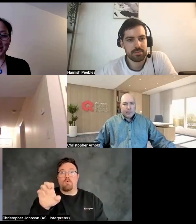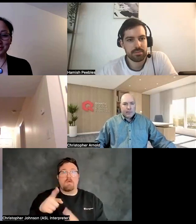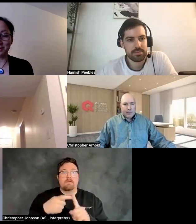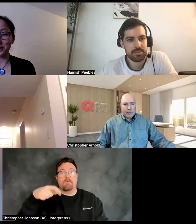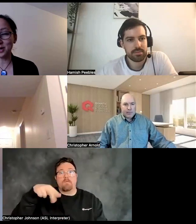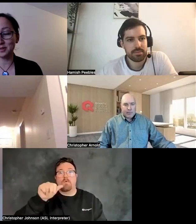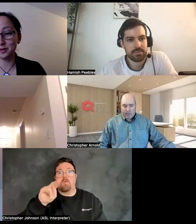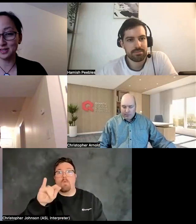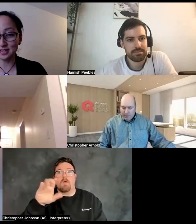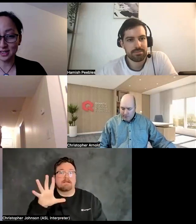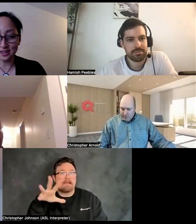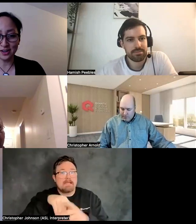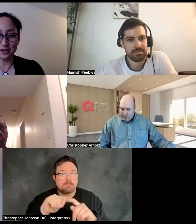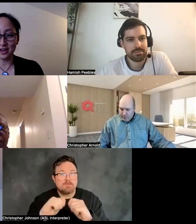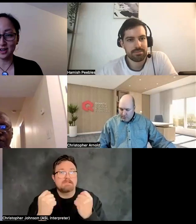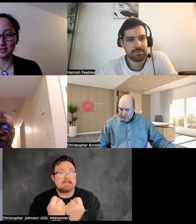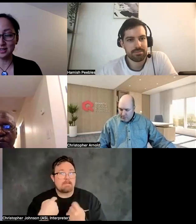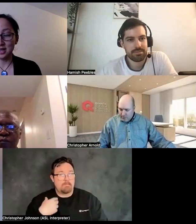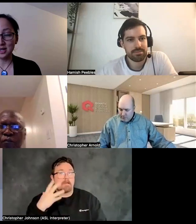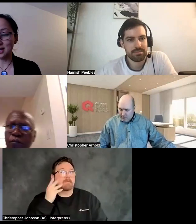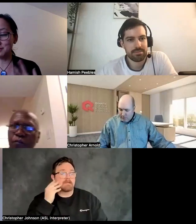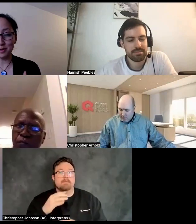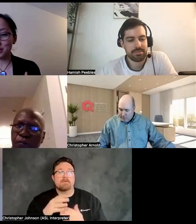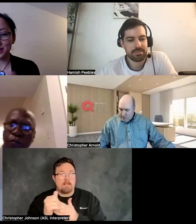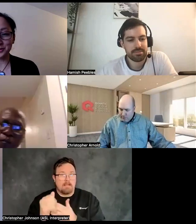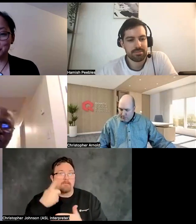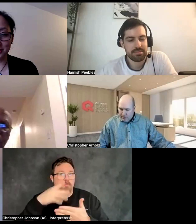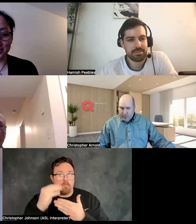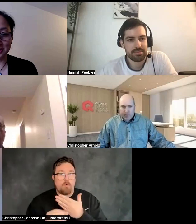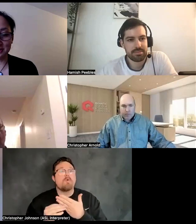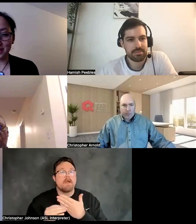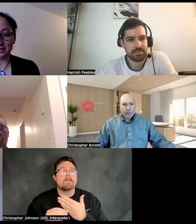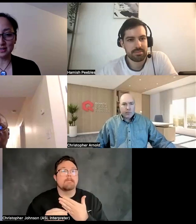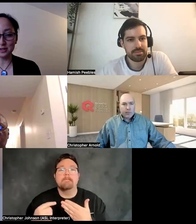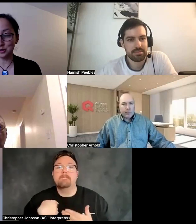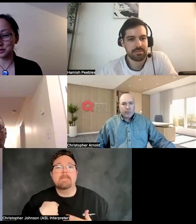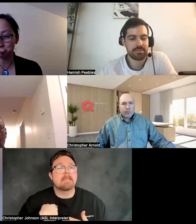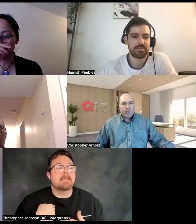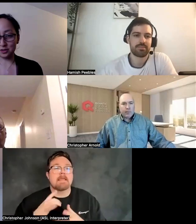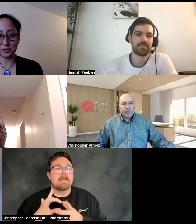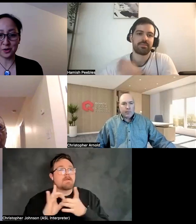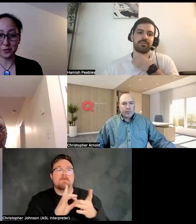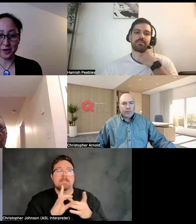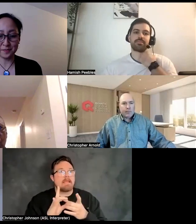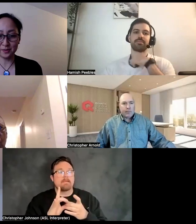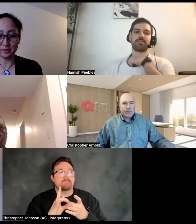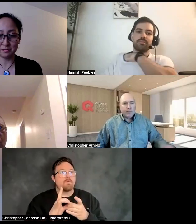Team. I am a program experience lead here, and I'm all about the experience and the events and the student support.